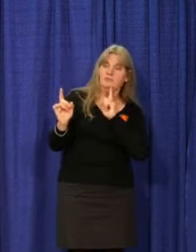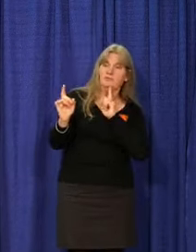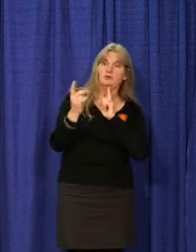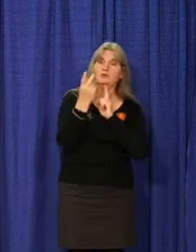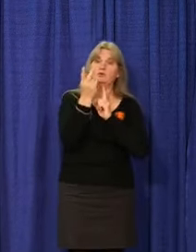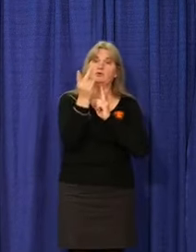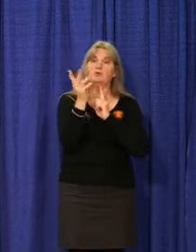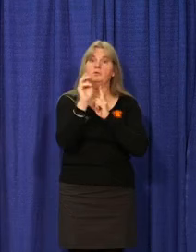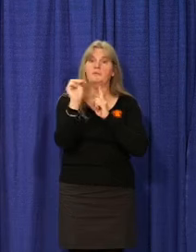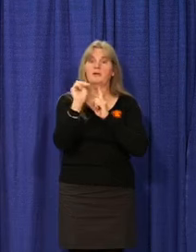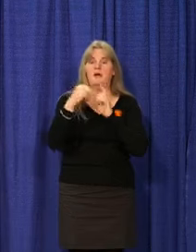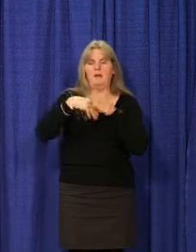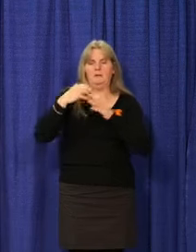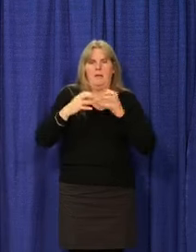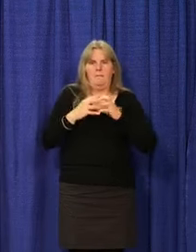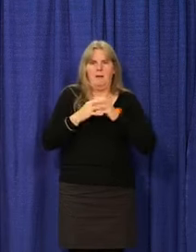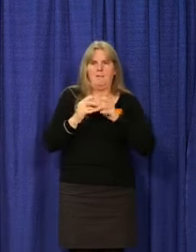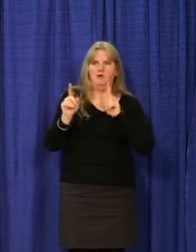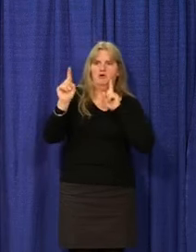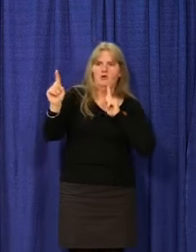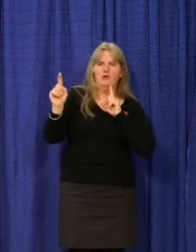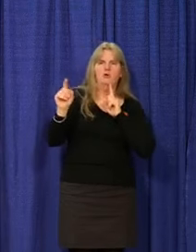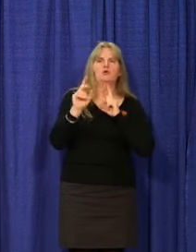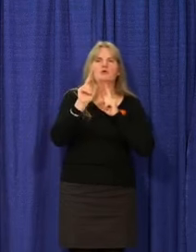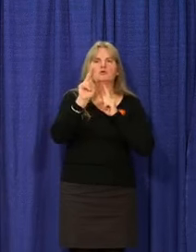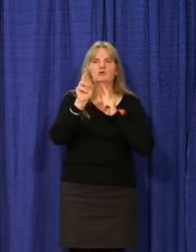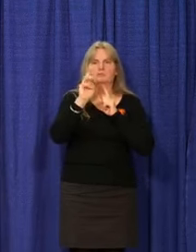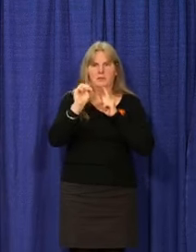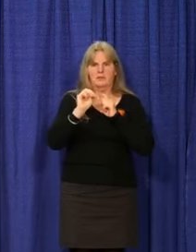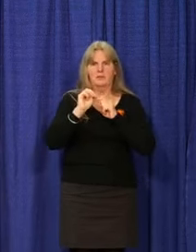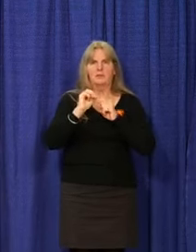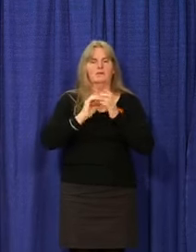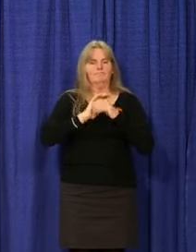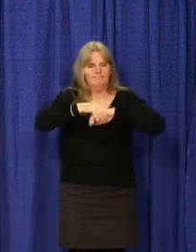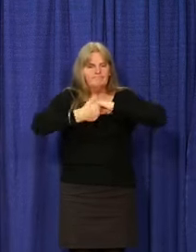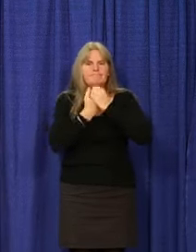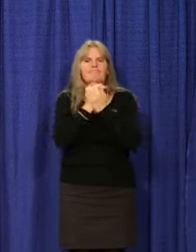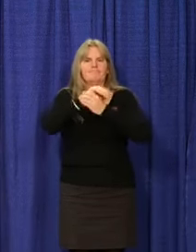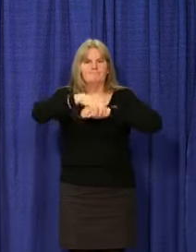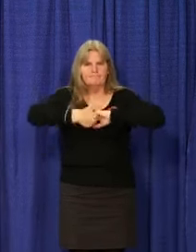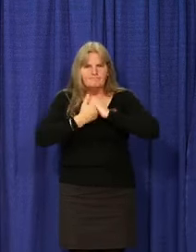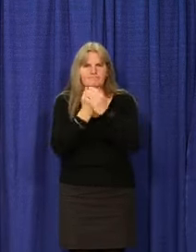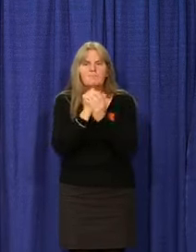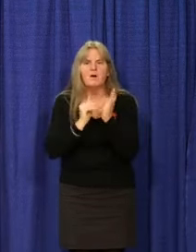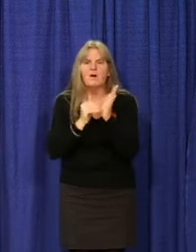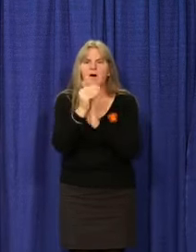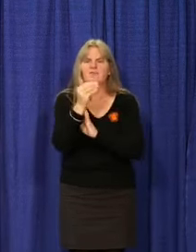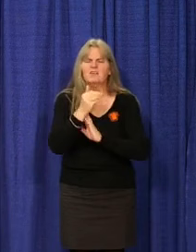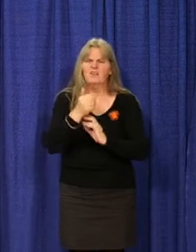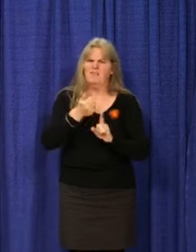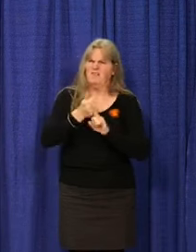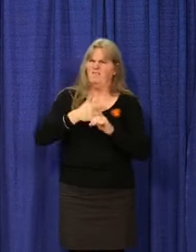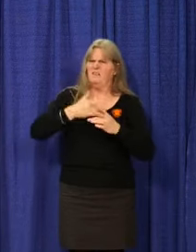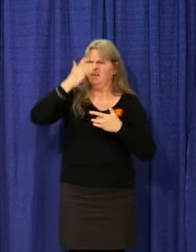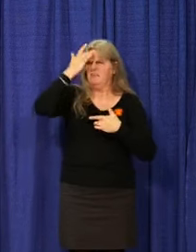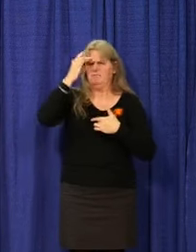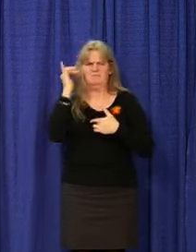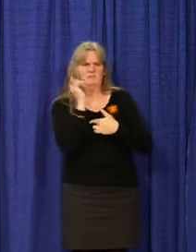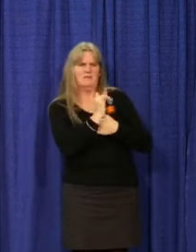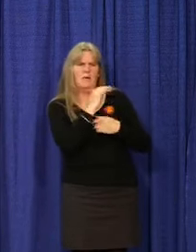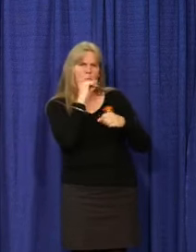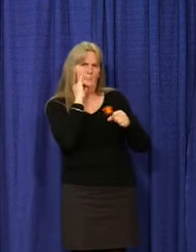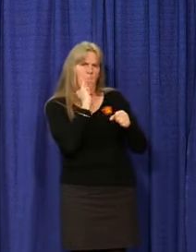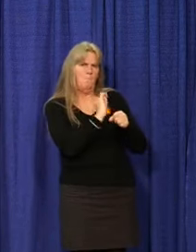everyone outside of our bubble, frequently washing our hands, staying home if we feel sick,